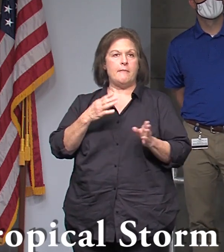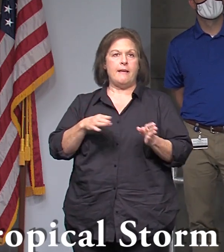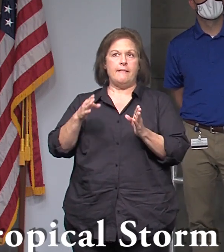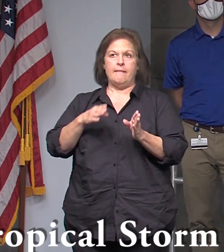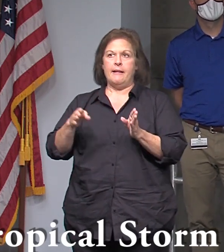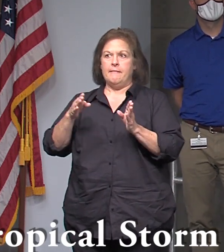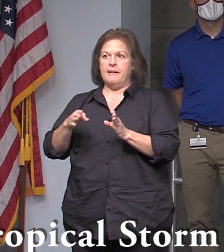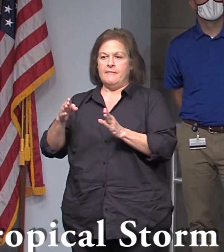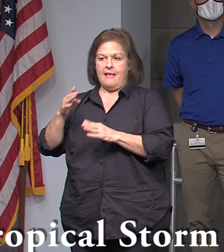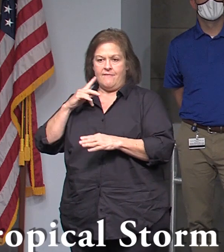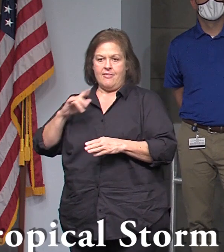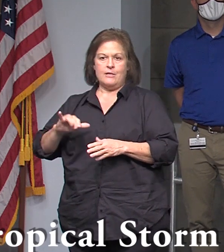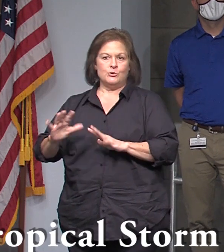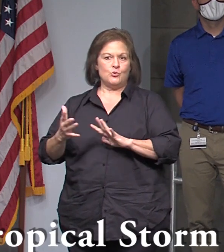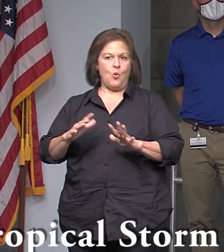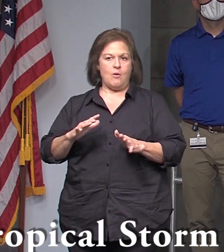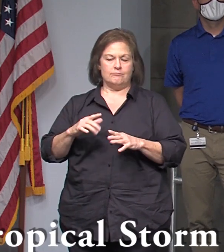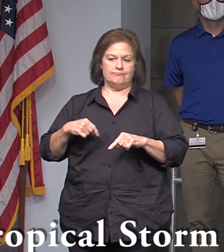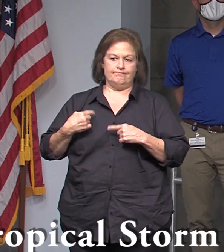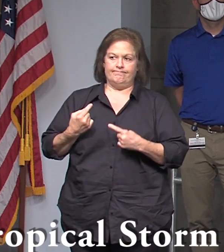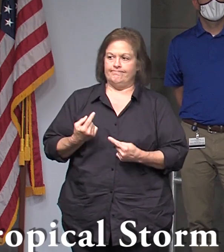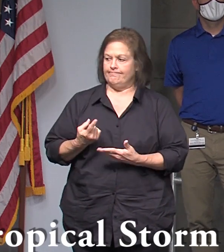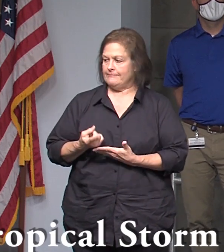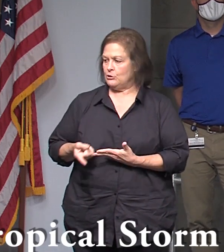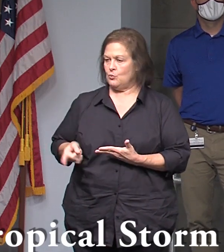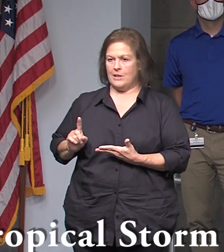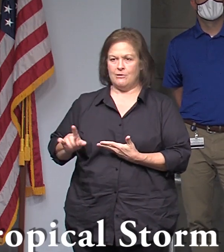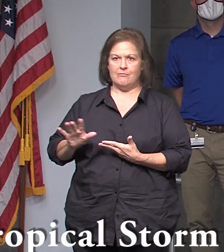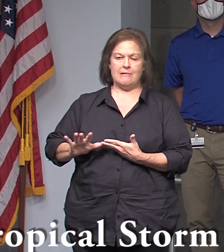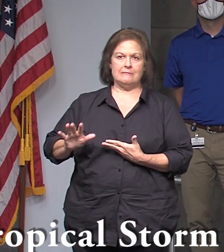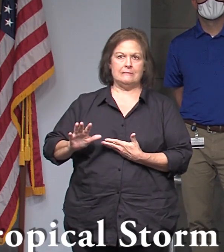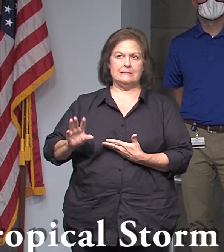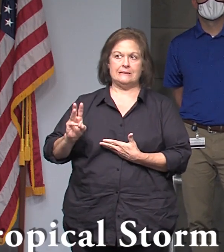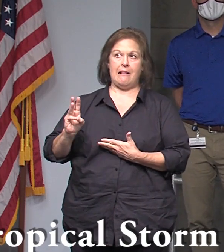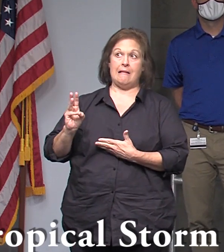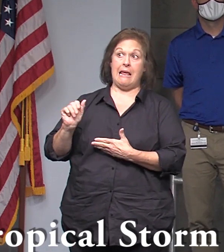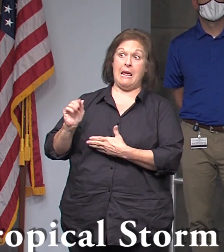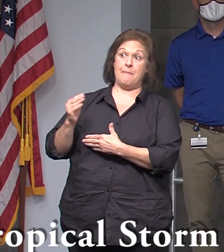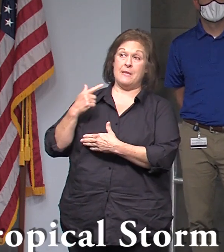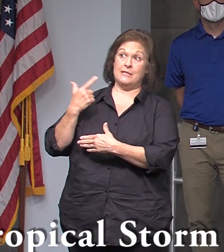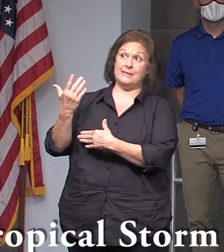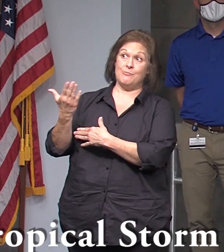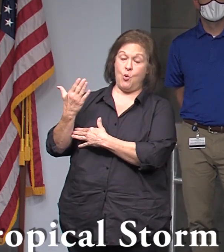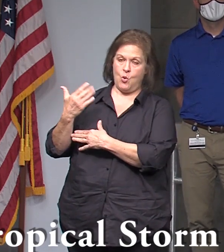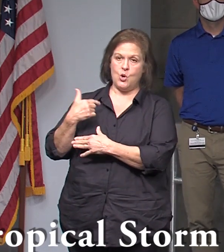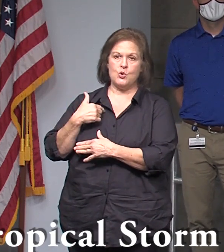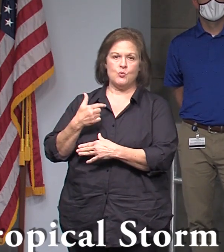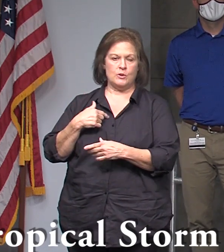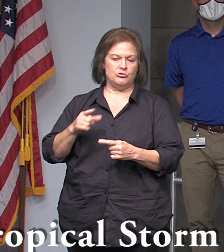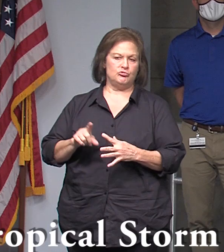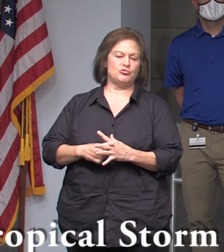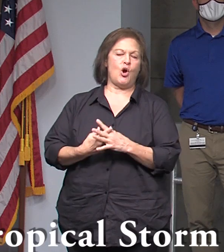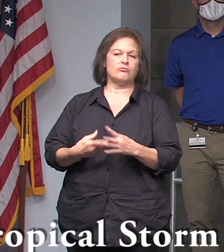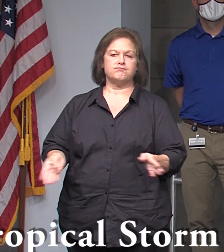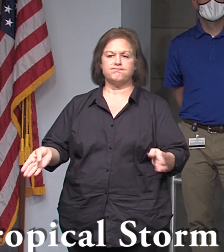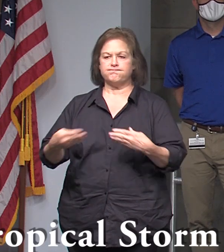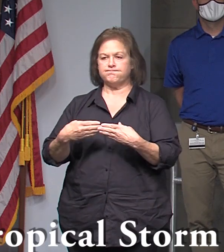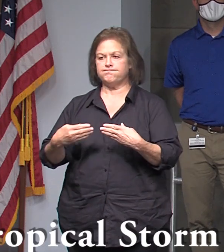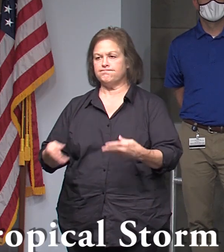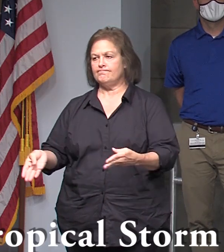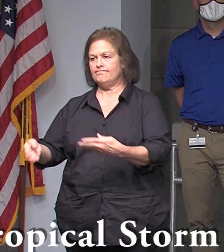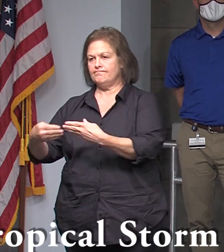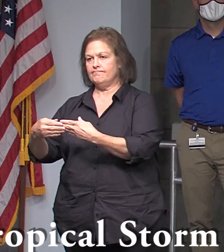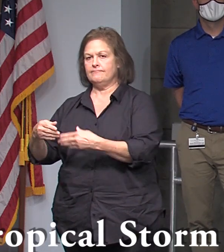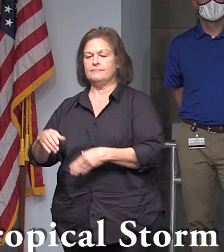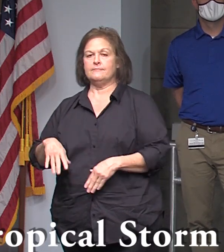for this storm since last week. Right around 6 o'clock this morning, we started closing a number of floodgates throughout the